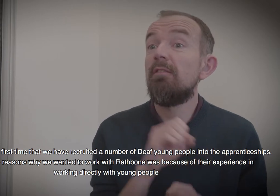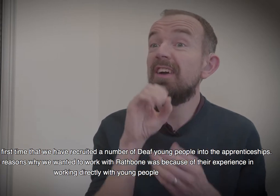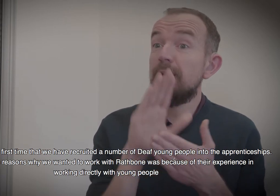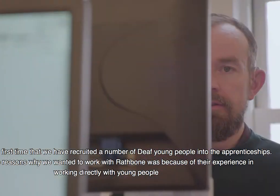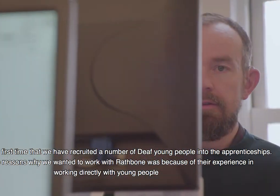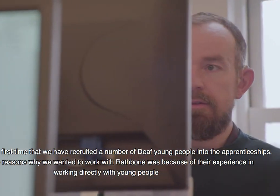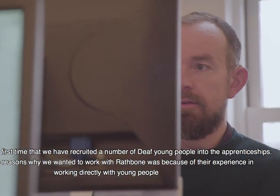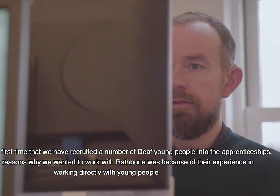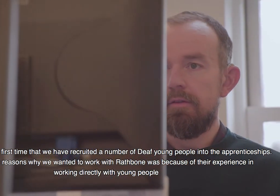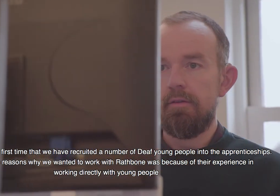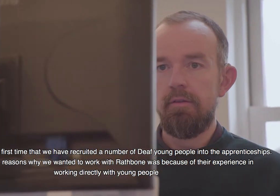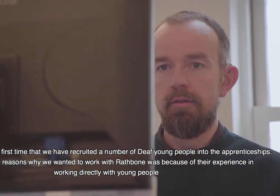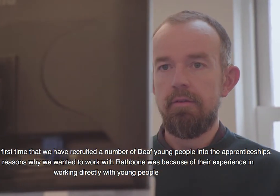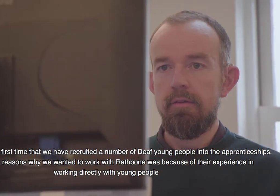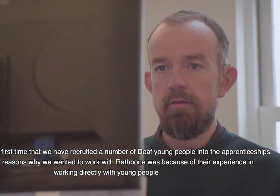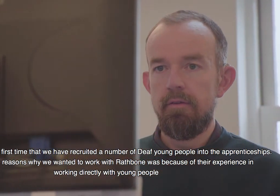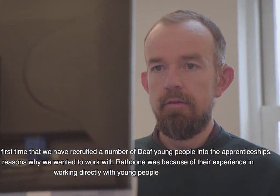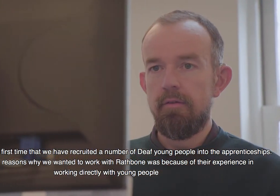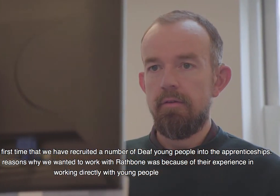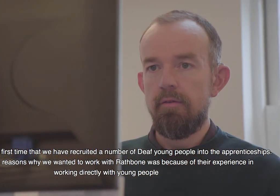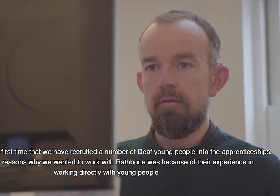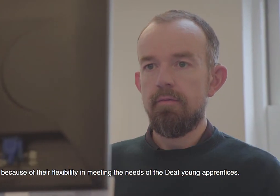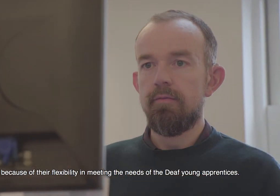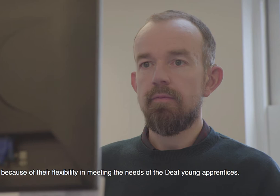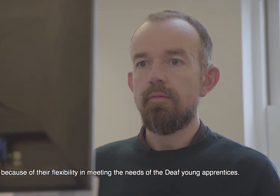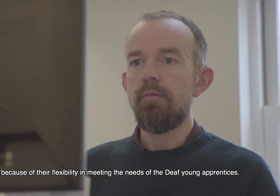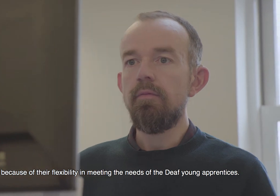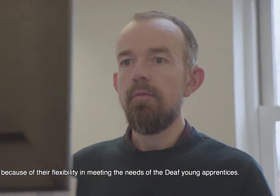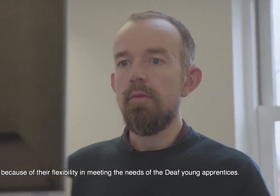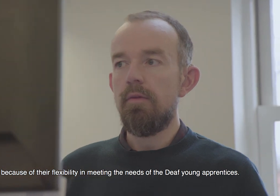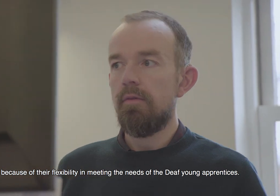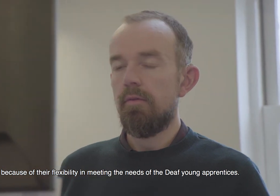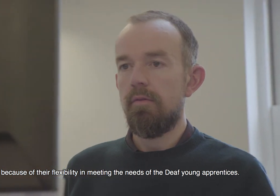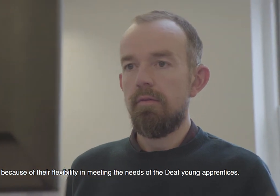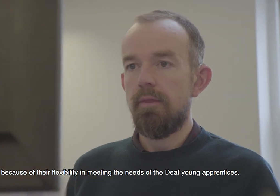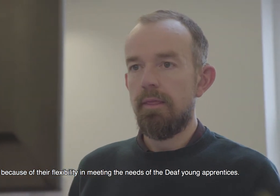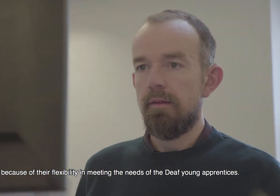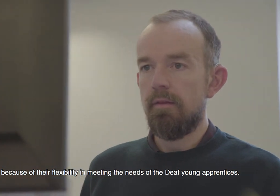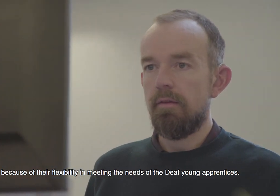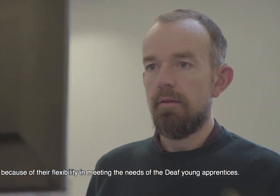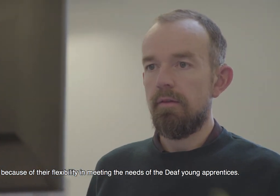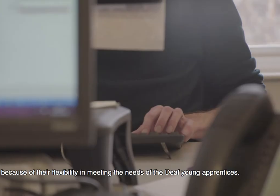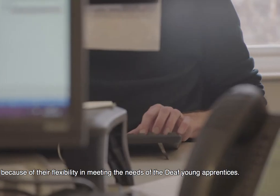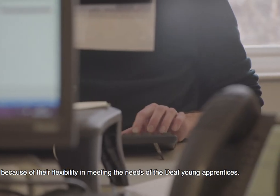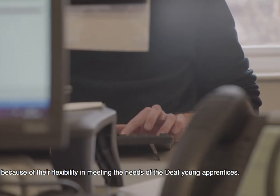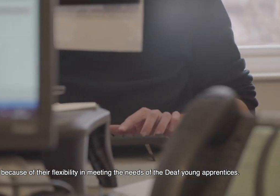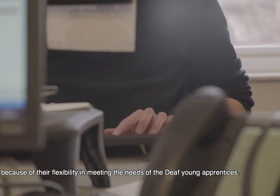their experience in working directly with young people, and also because of their flexibility in meeting the needs of the deaf